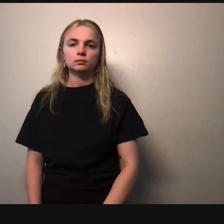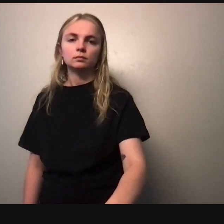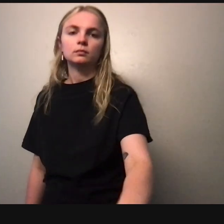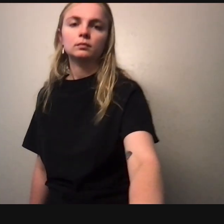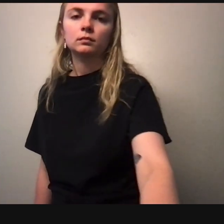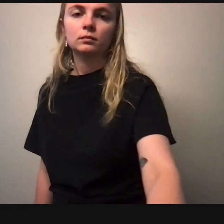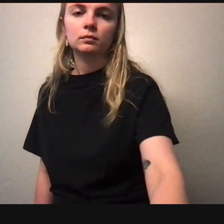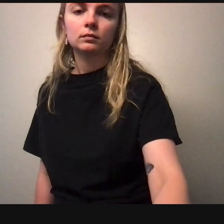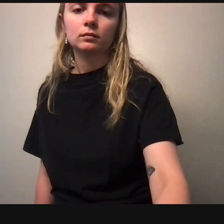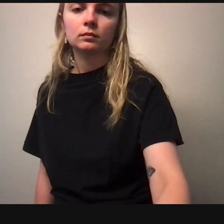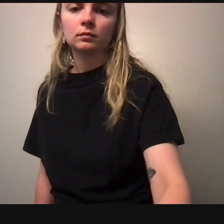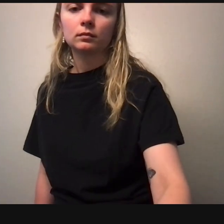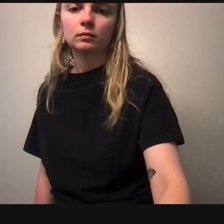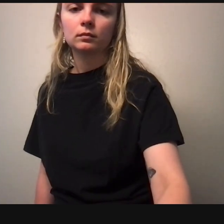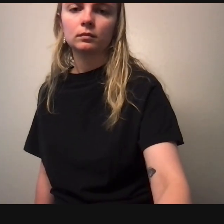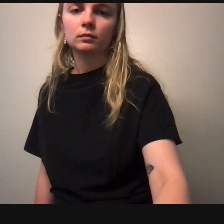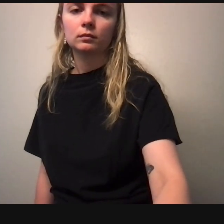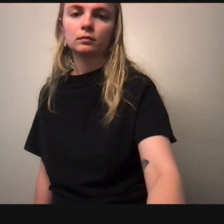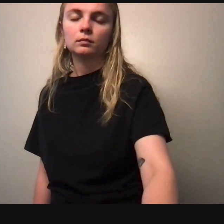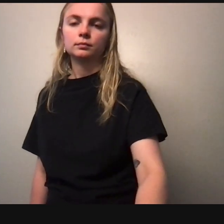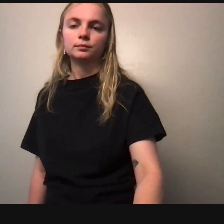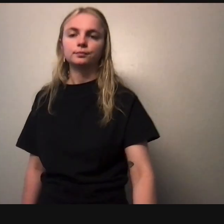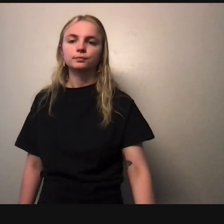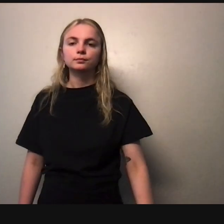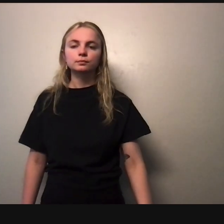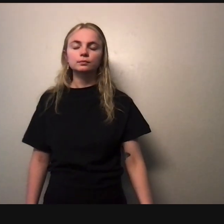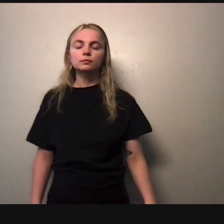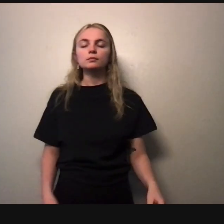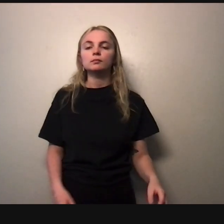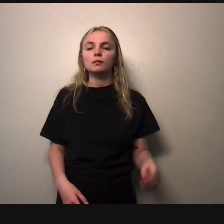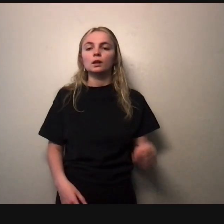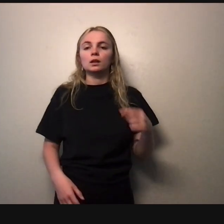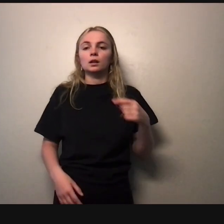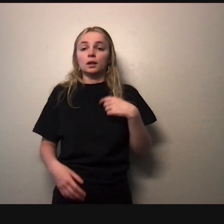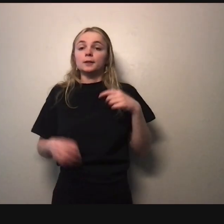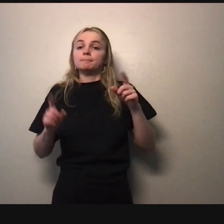sister thought I was joking, and there was this big debate.